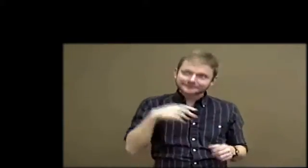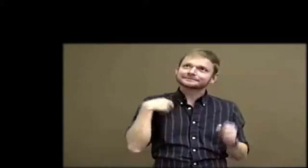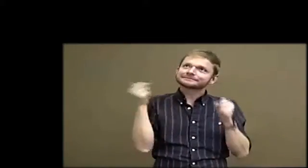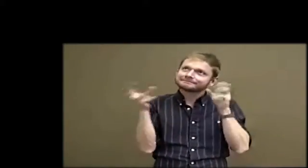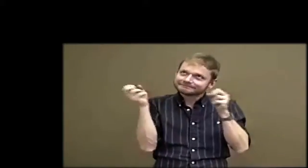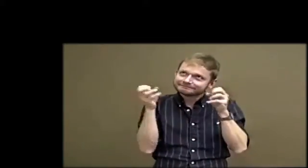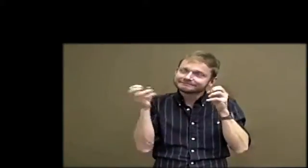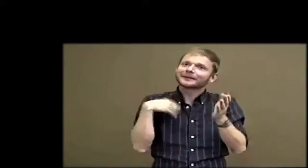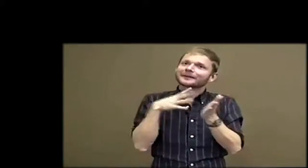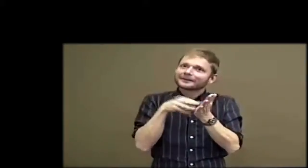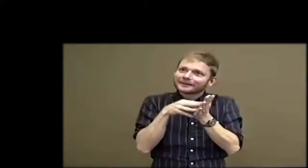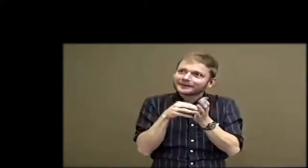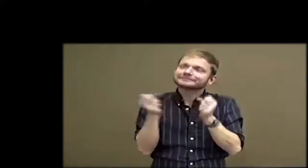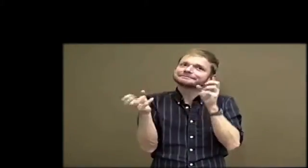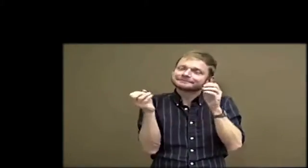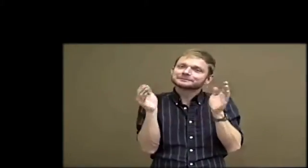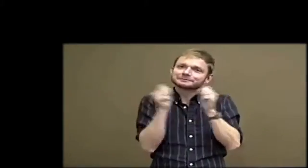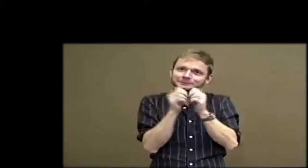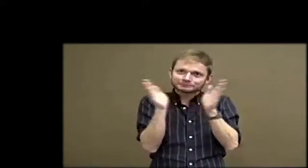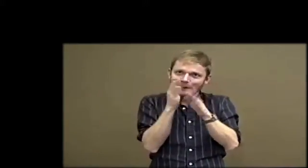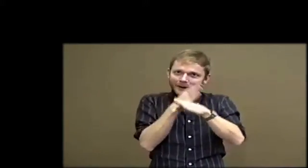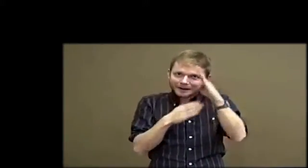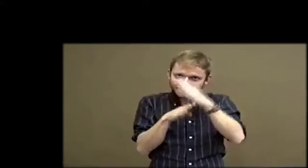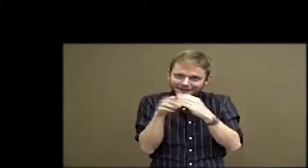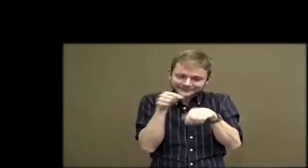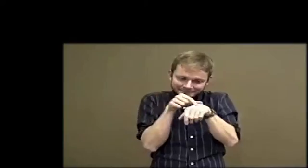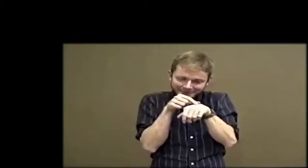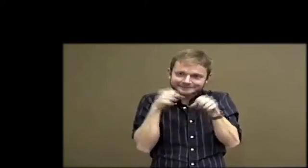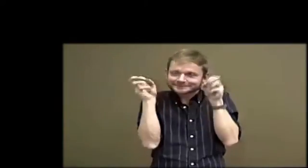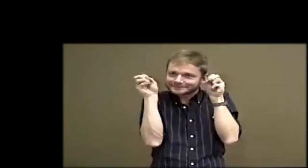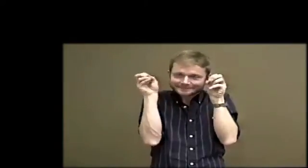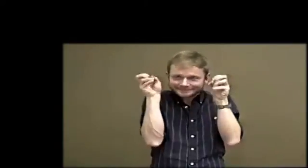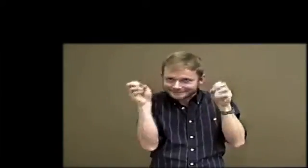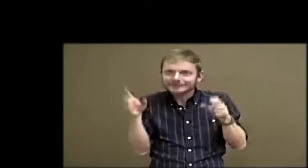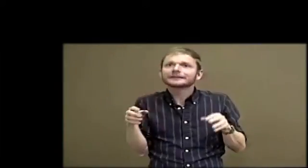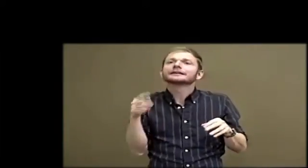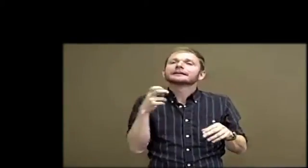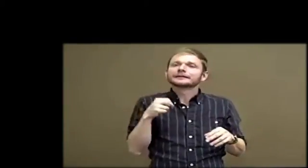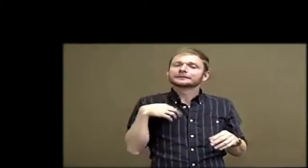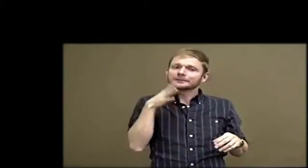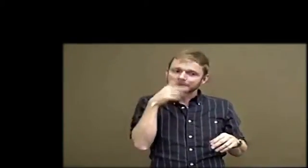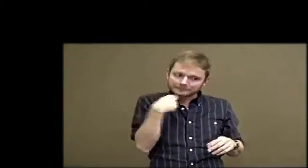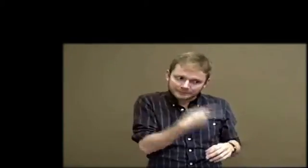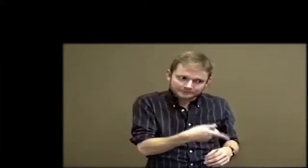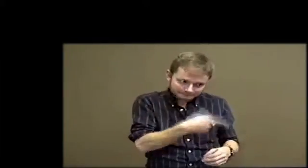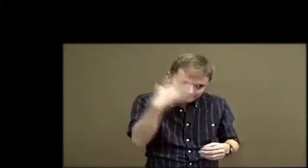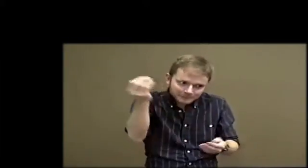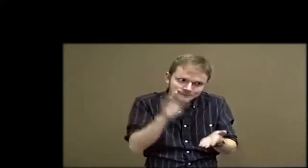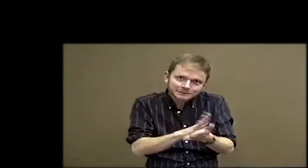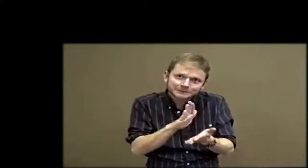I started out signing with my small little hands with my family until the day I was officially sent to school.